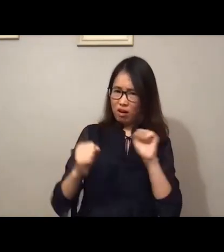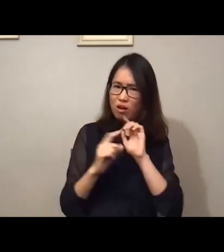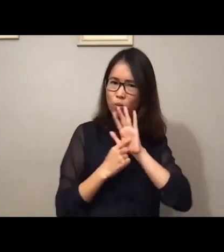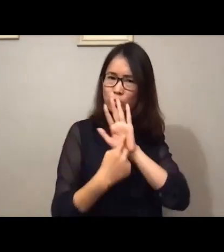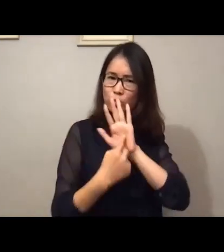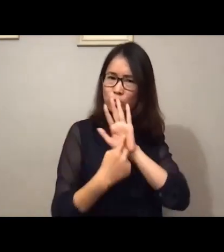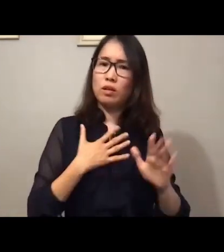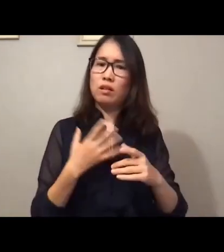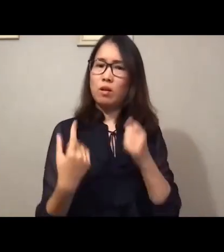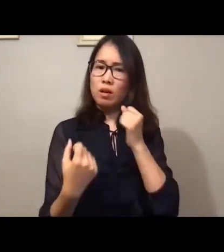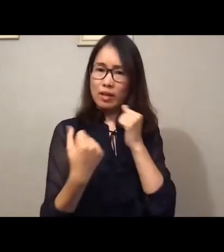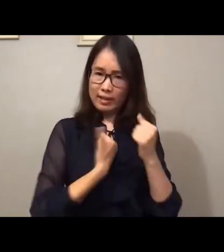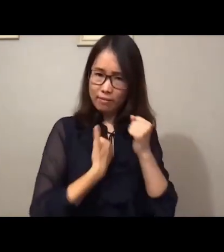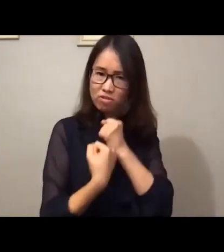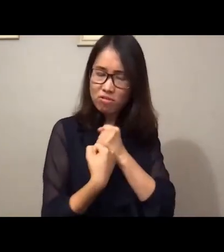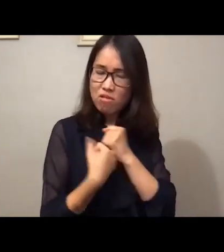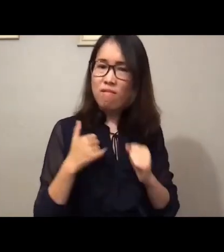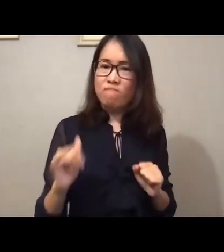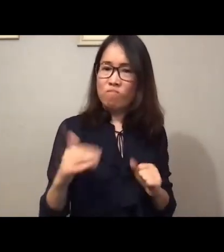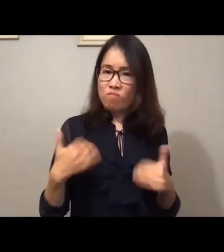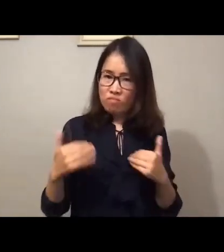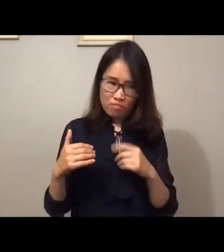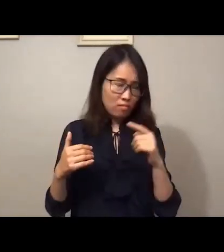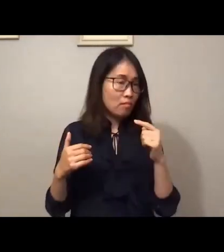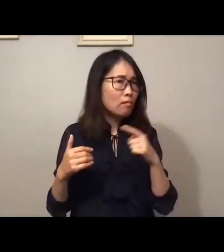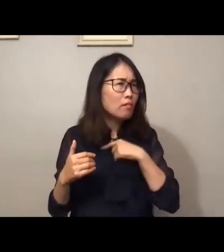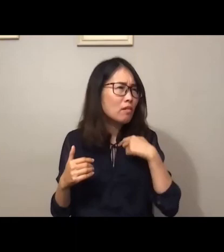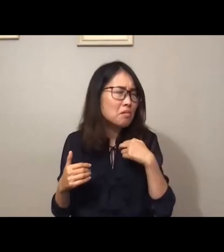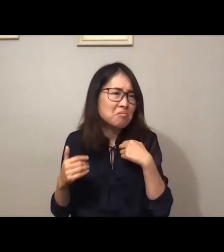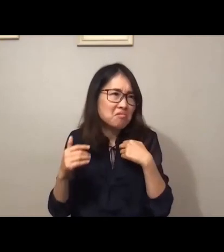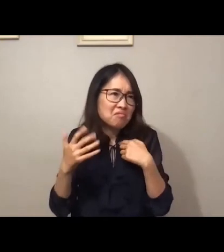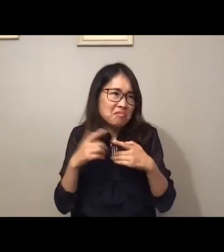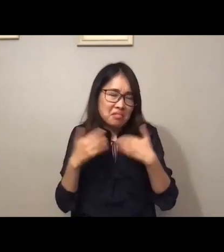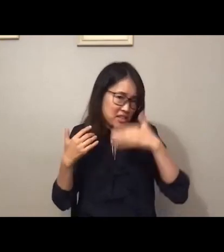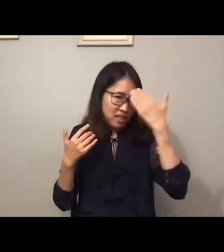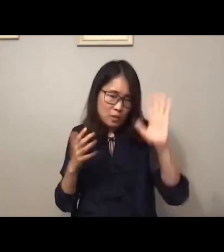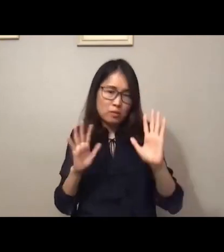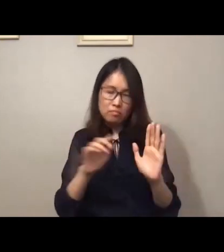And they would come to me and tell me or show me,